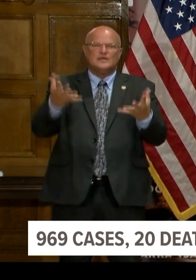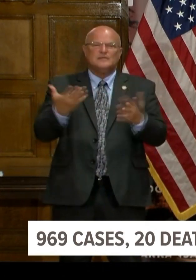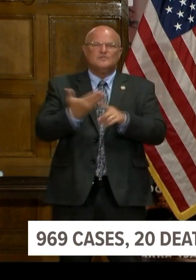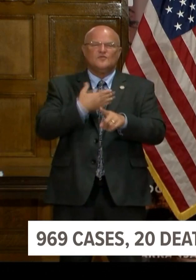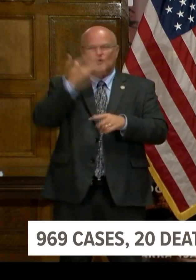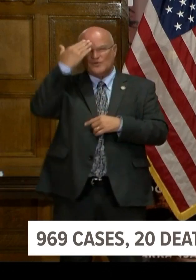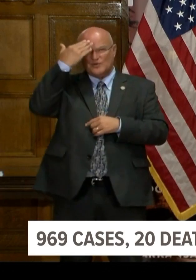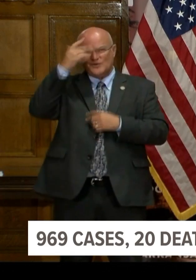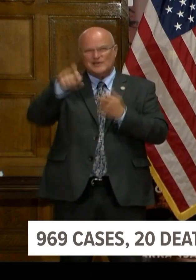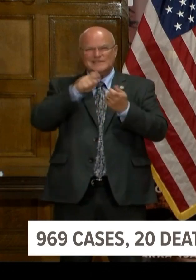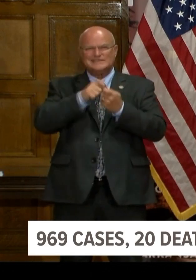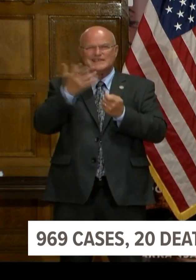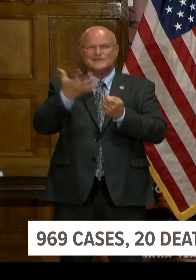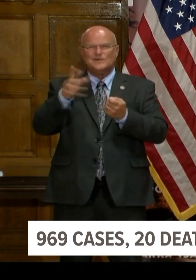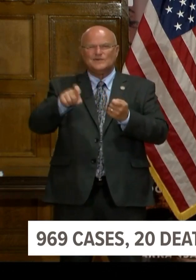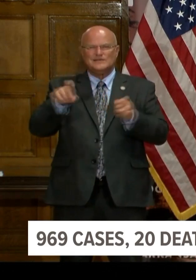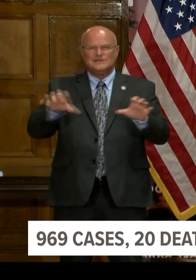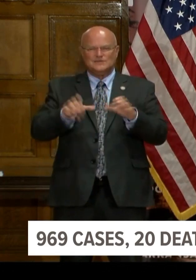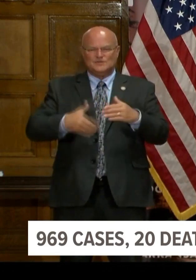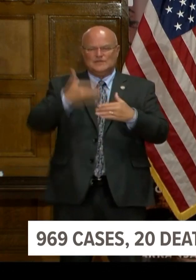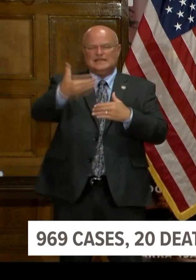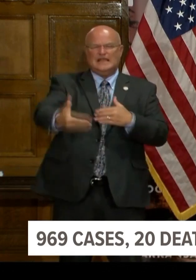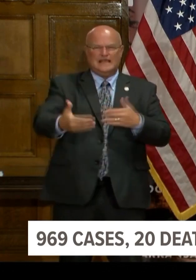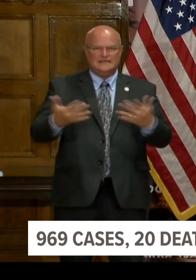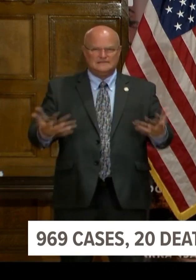know exactly the next step we need to take.